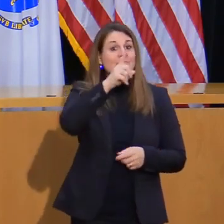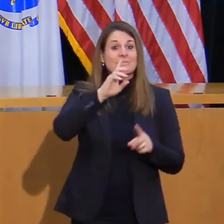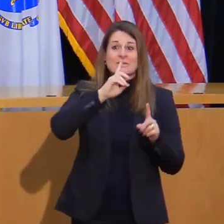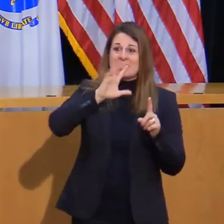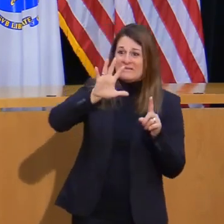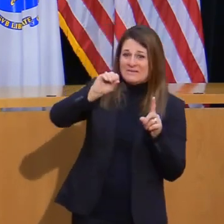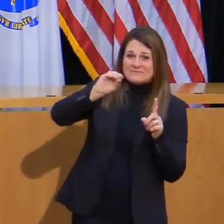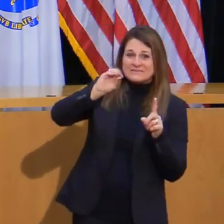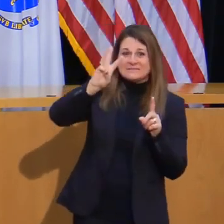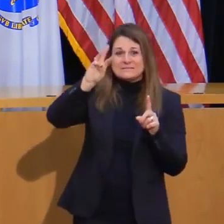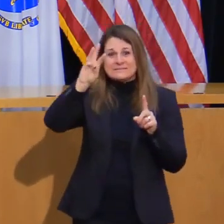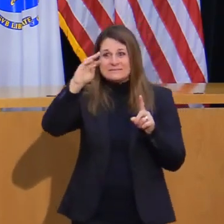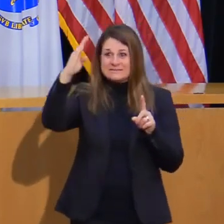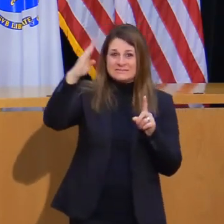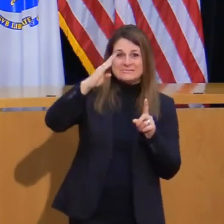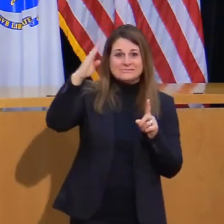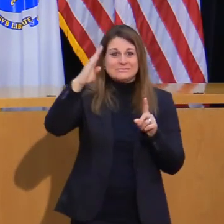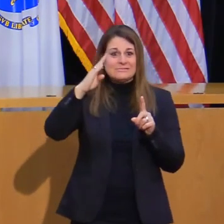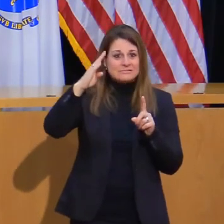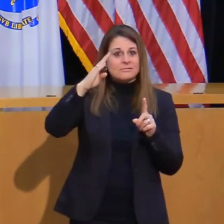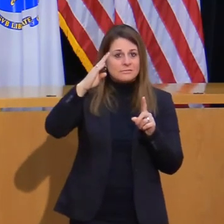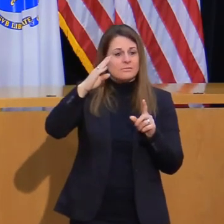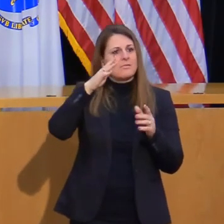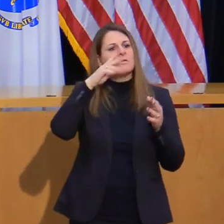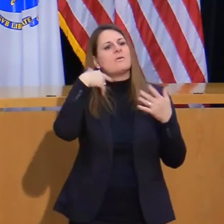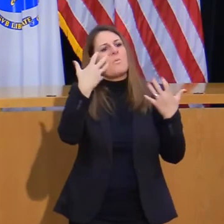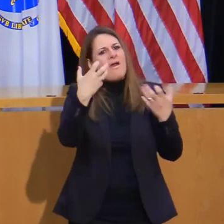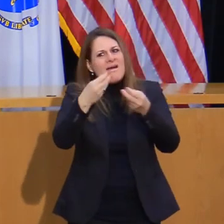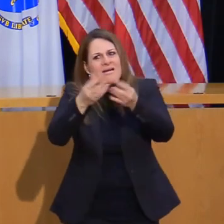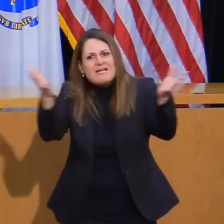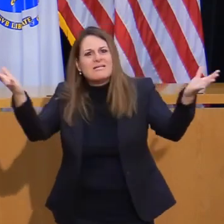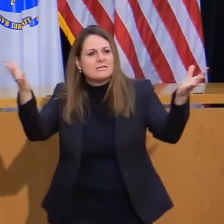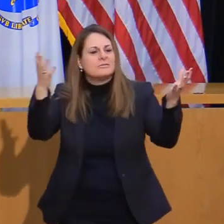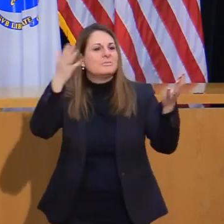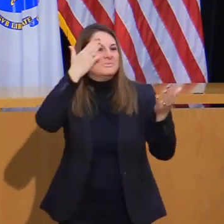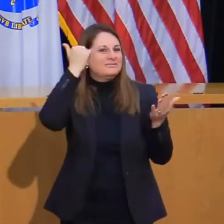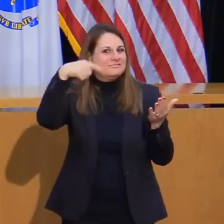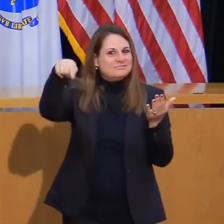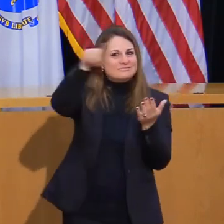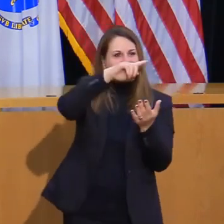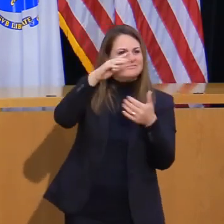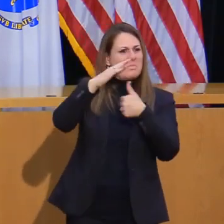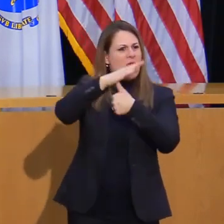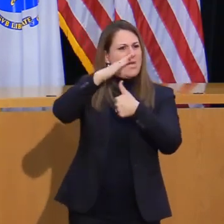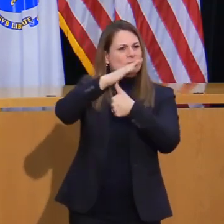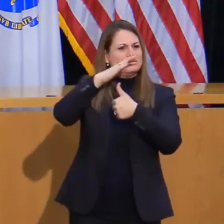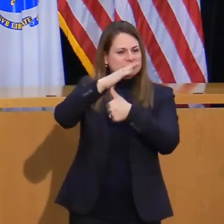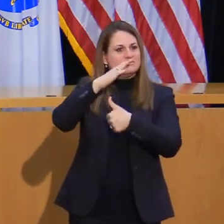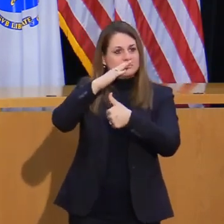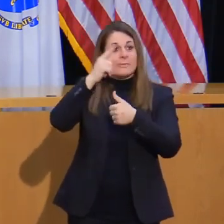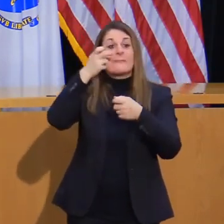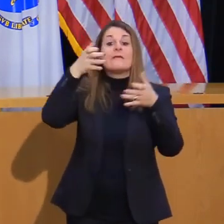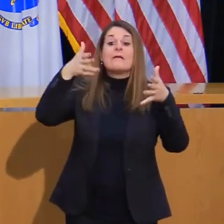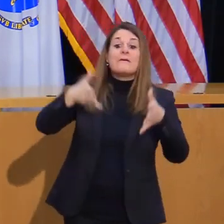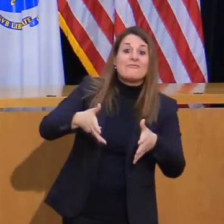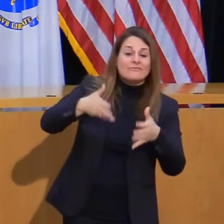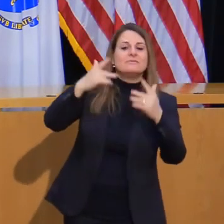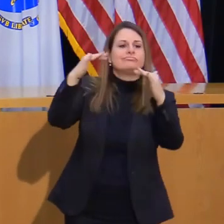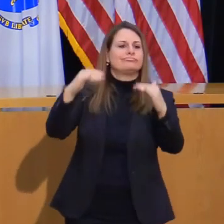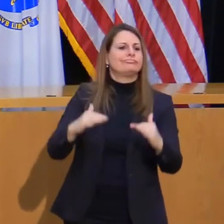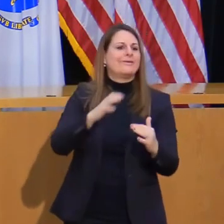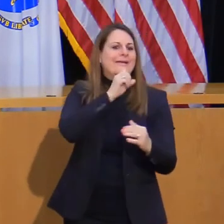to medical conditions or other circumstances. The Command Center has been working to set up a program to reach these individuals that will